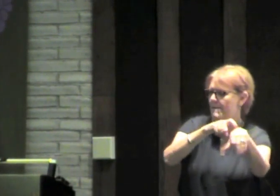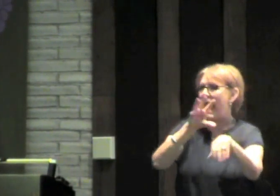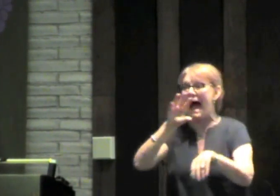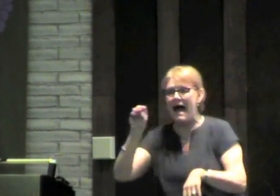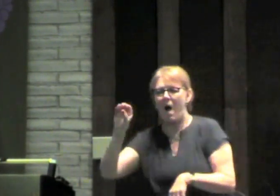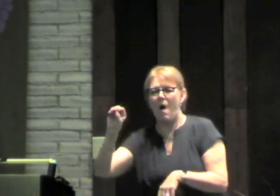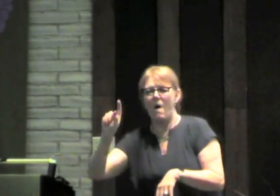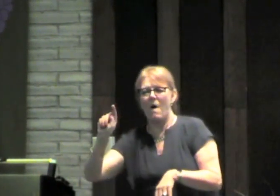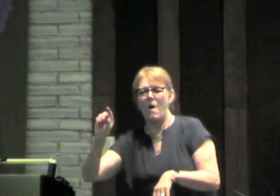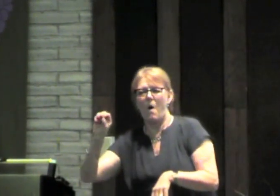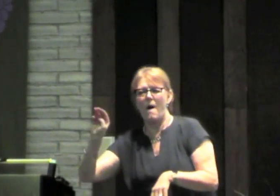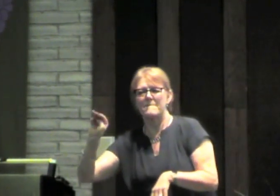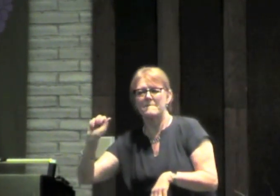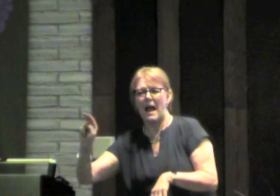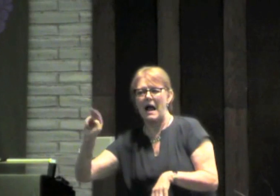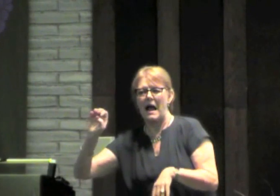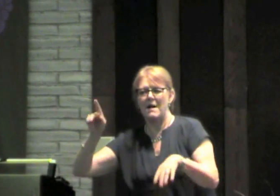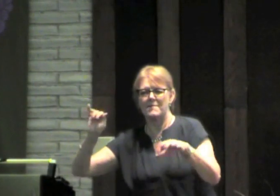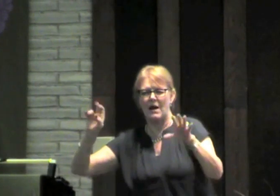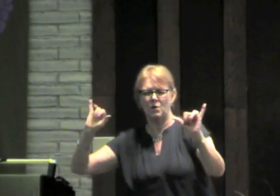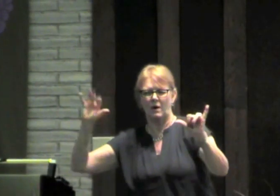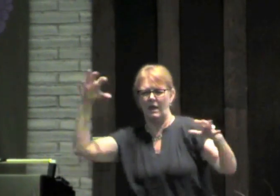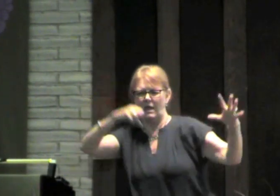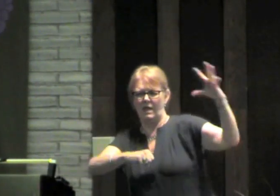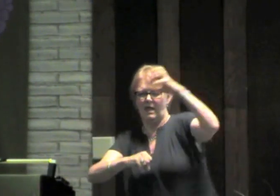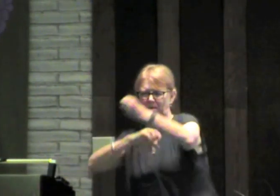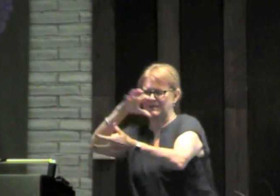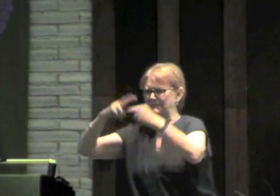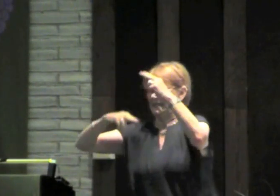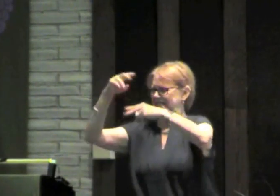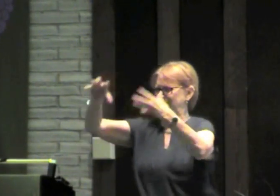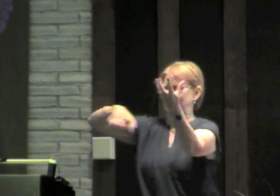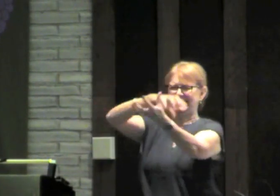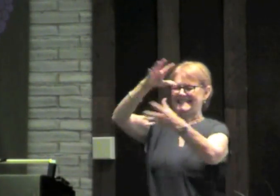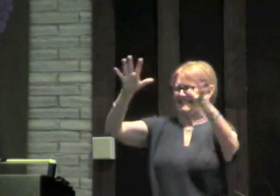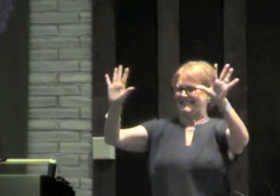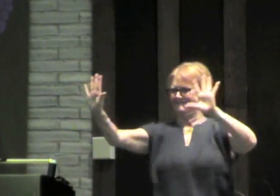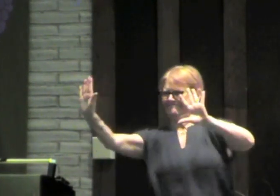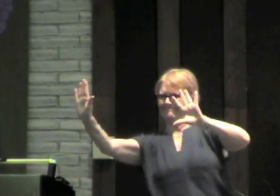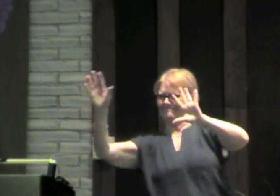You know, it was there during Roman times and during the Ottoman Empire. So there was lots and lots